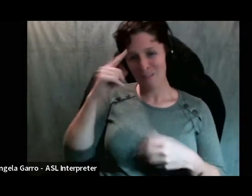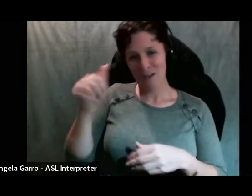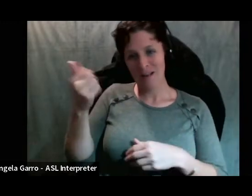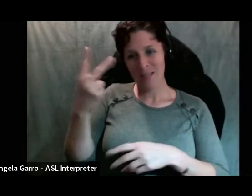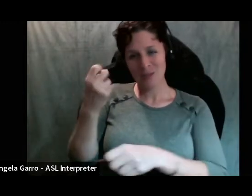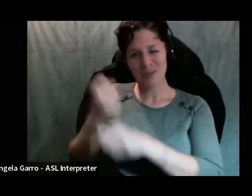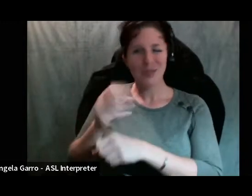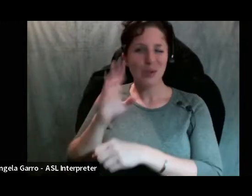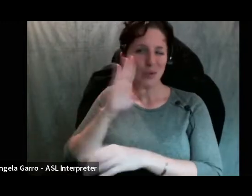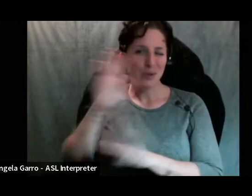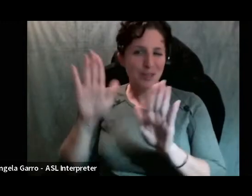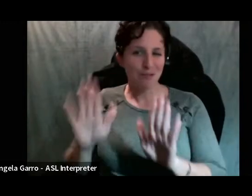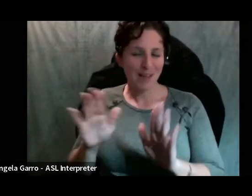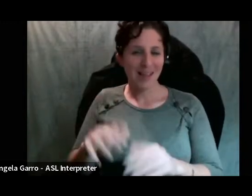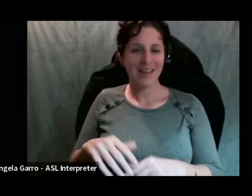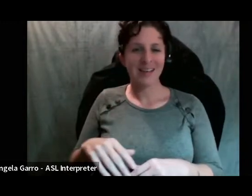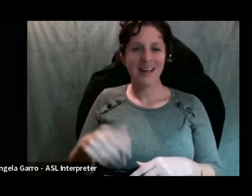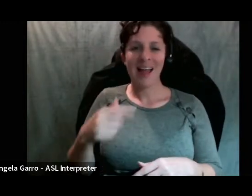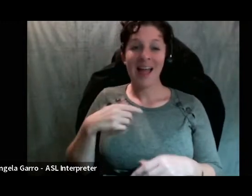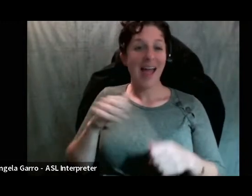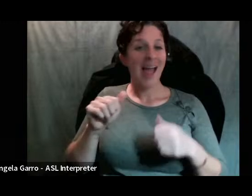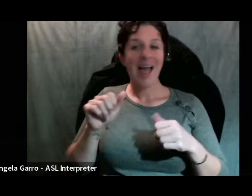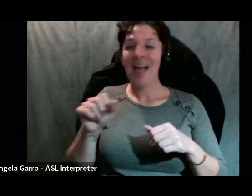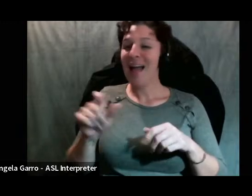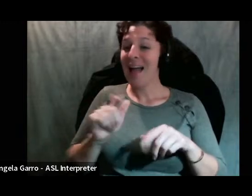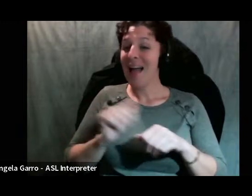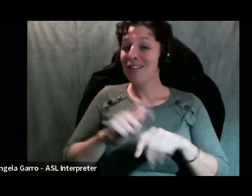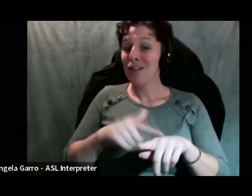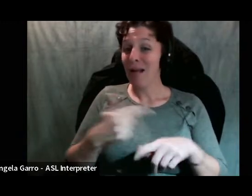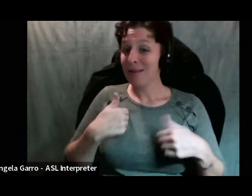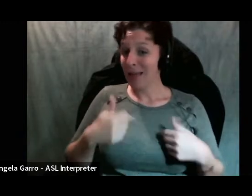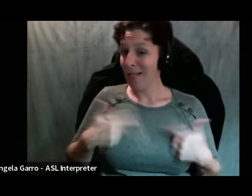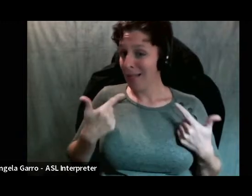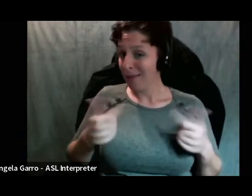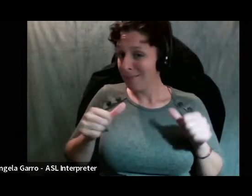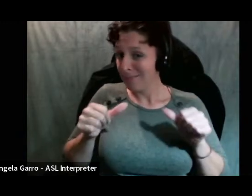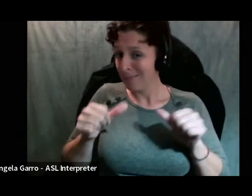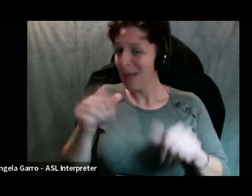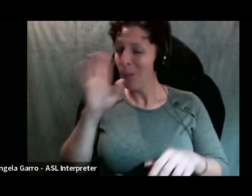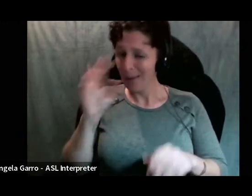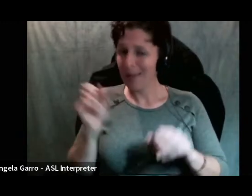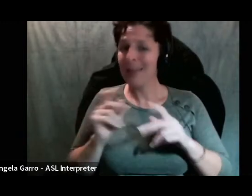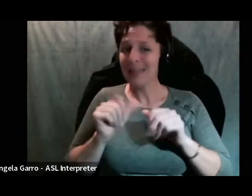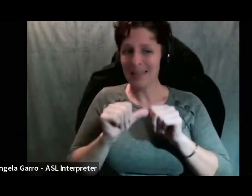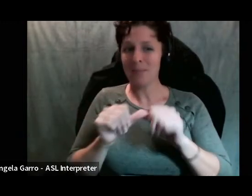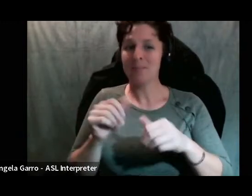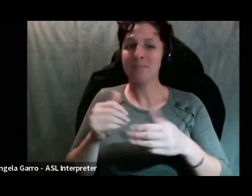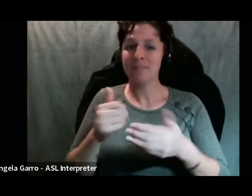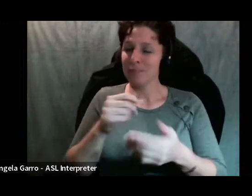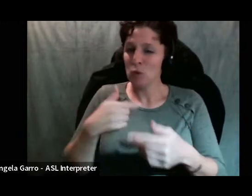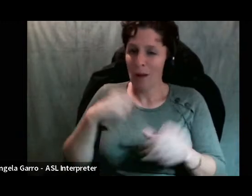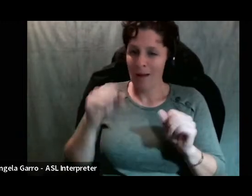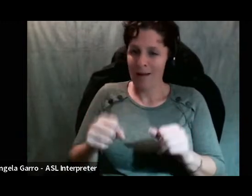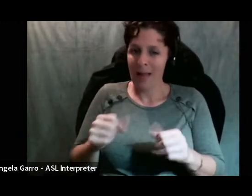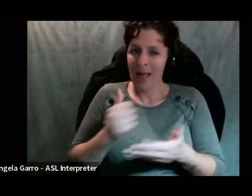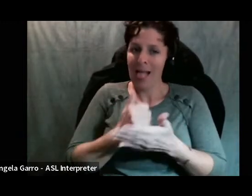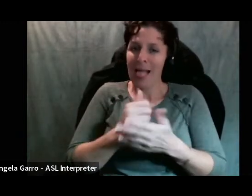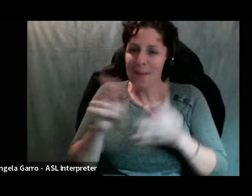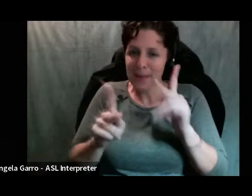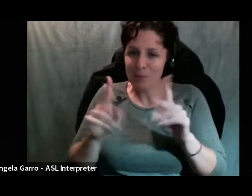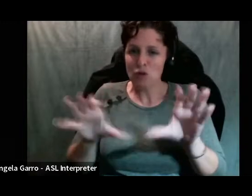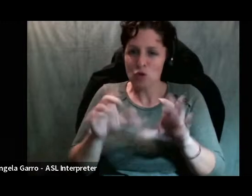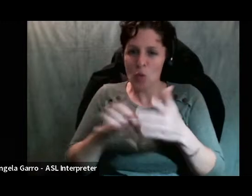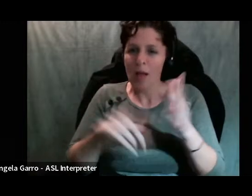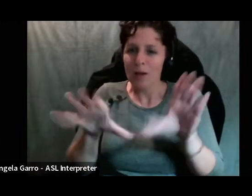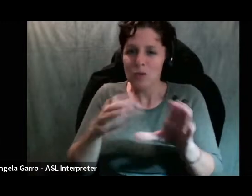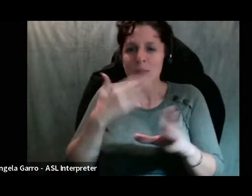great. As long as I'm kicking, I'm going to keep coming forward so I can help people do what they do better in the district, working